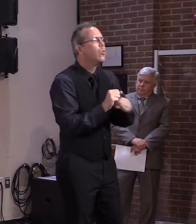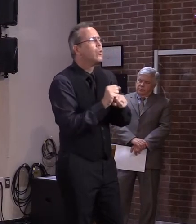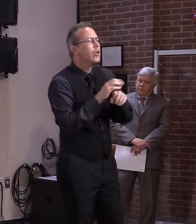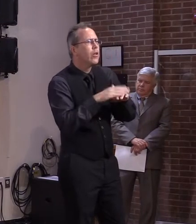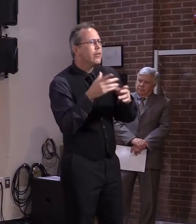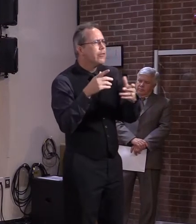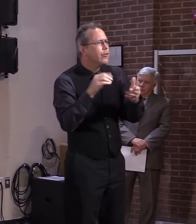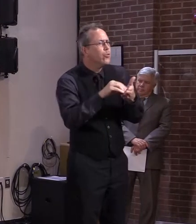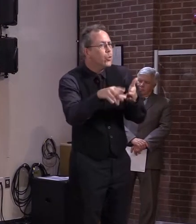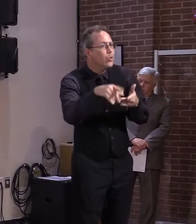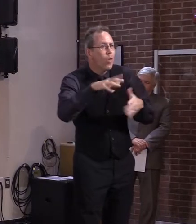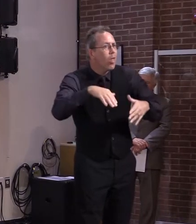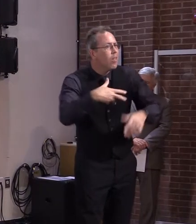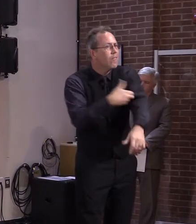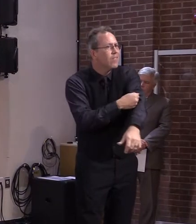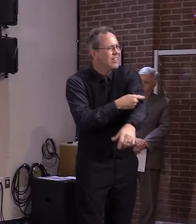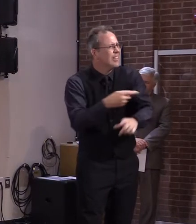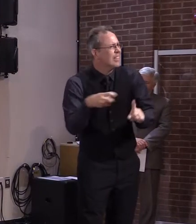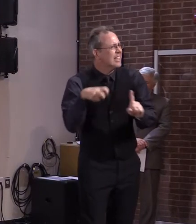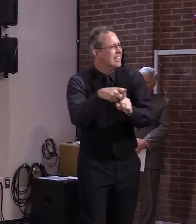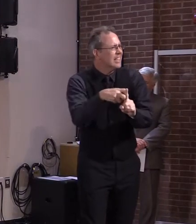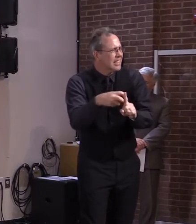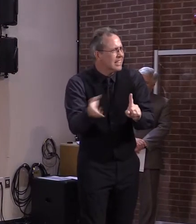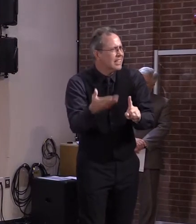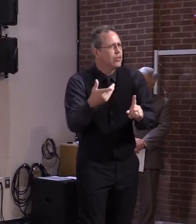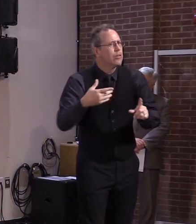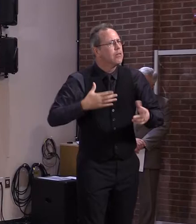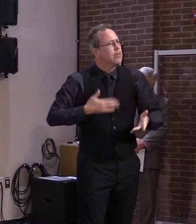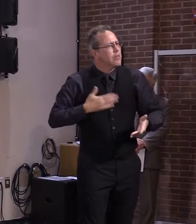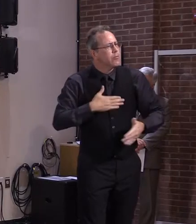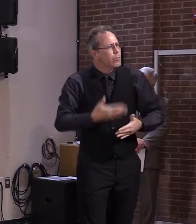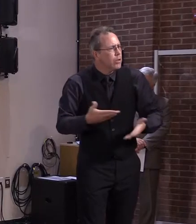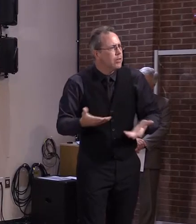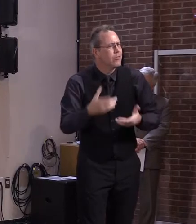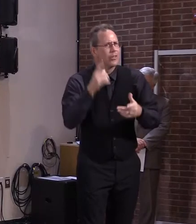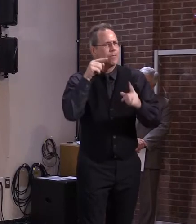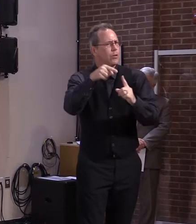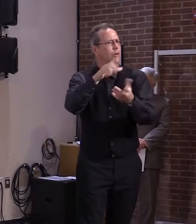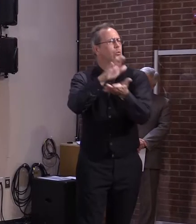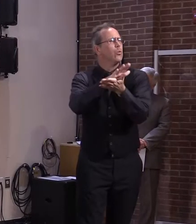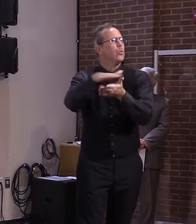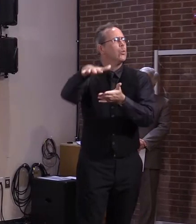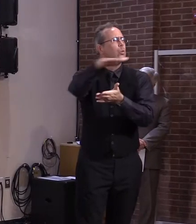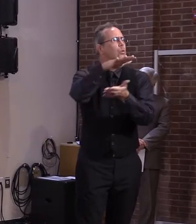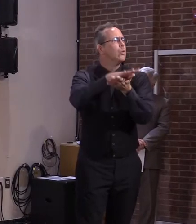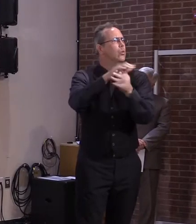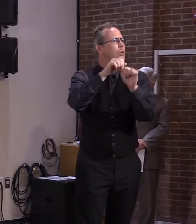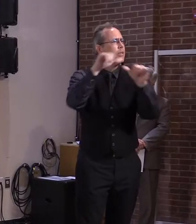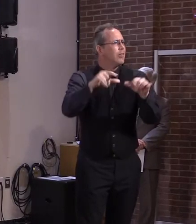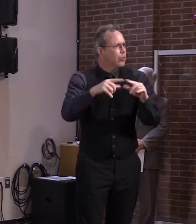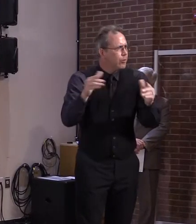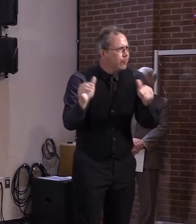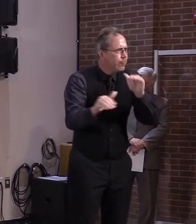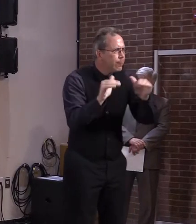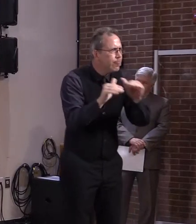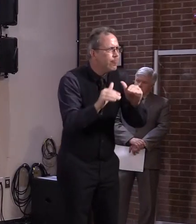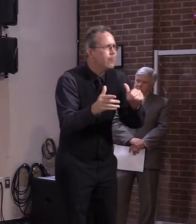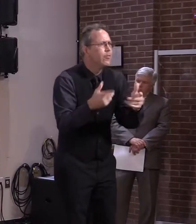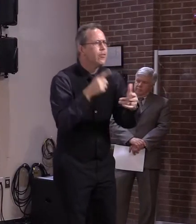We'll be announcing a revision to our process that limits contact tracing to schools where the student vaccination rate is less than